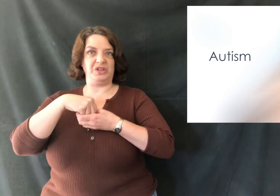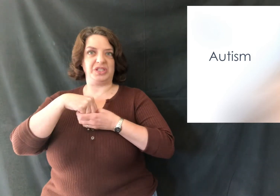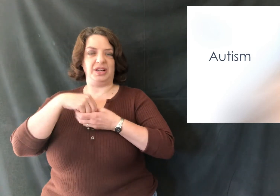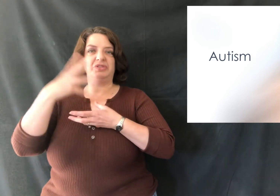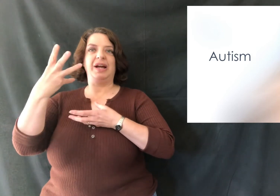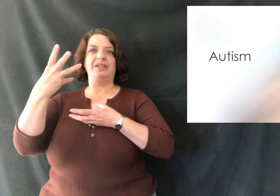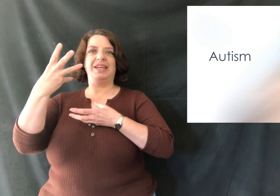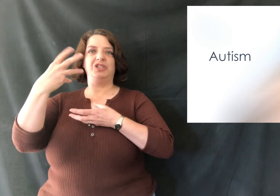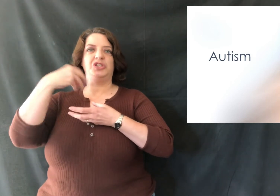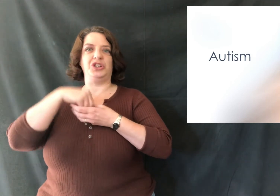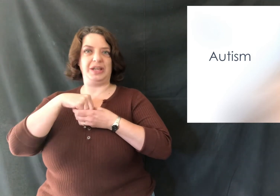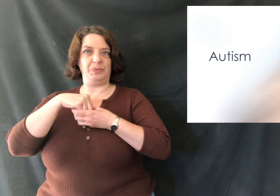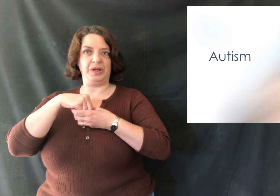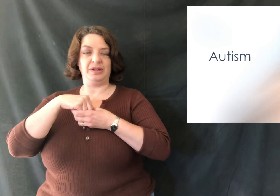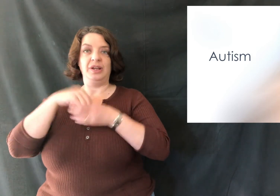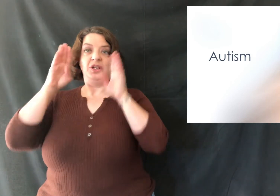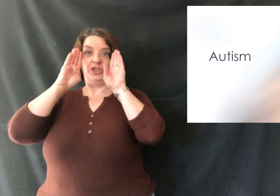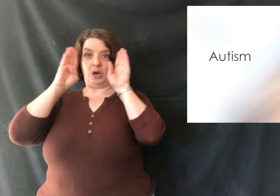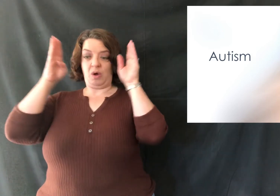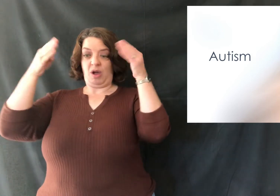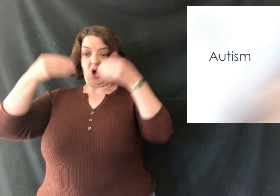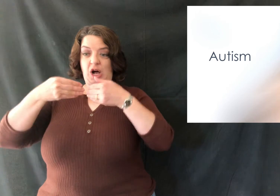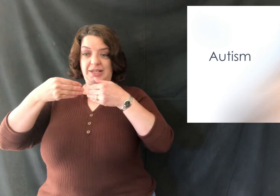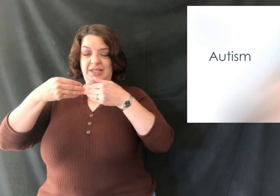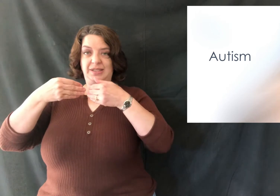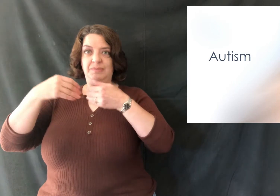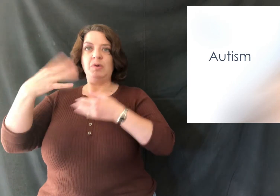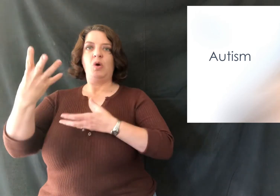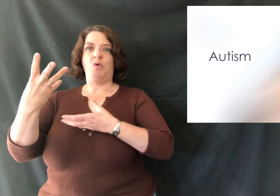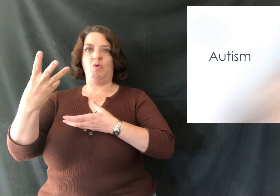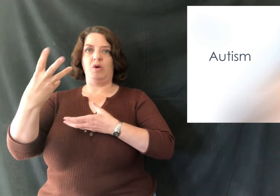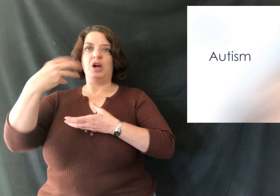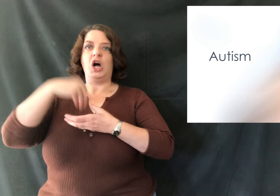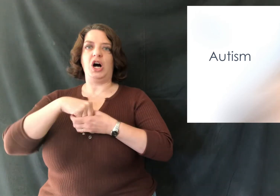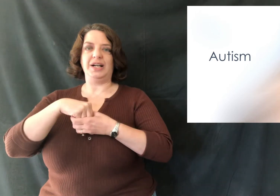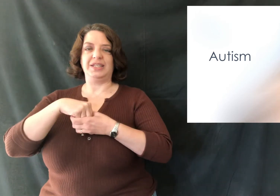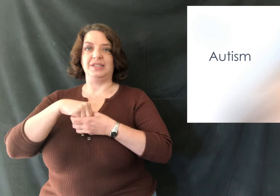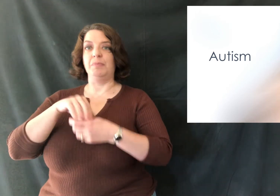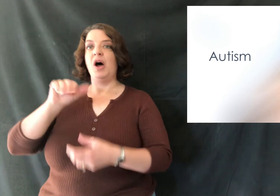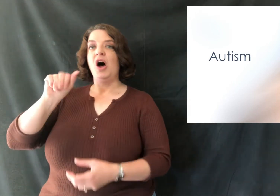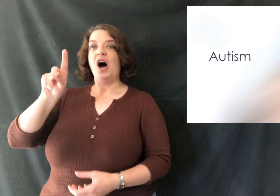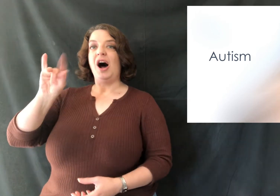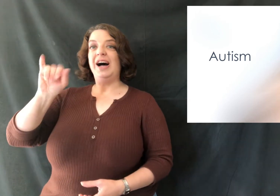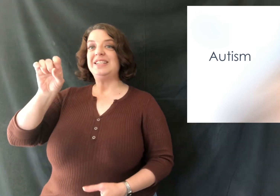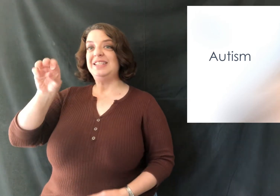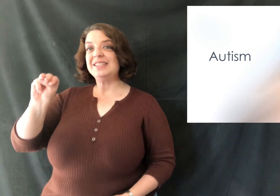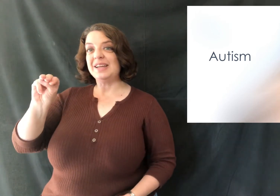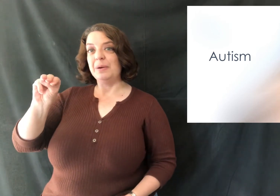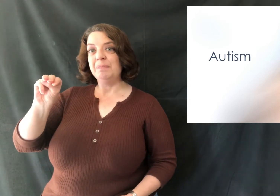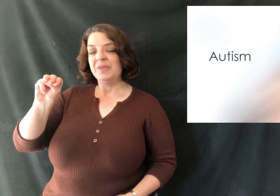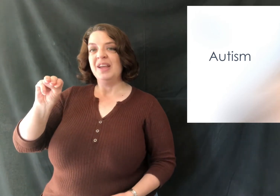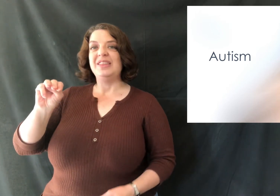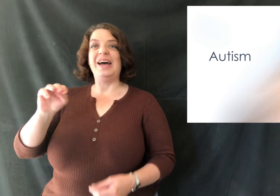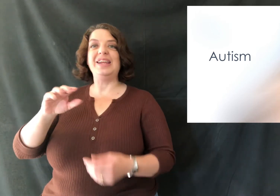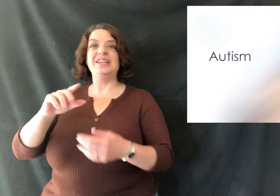yourself, tend to turn inward. So autism or autism. Audism, that is